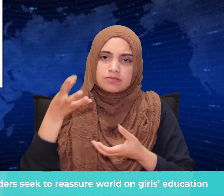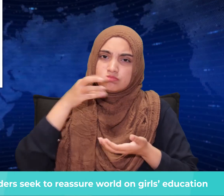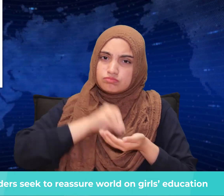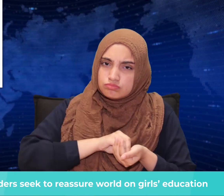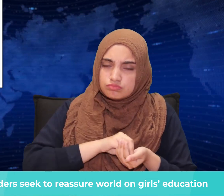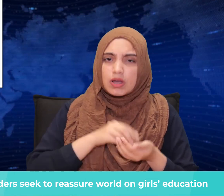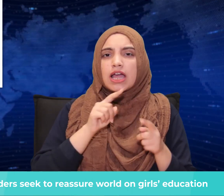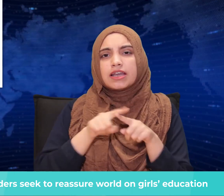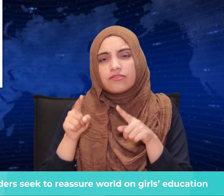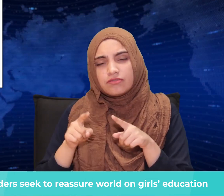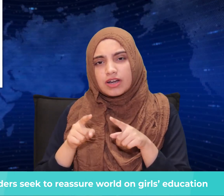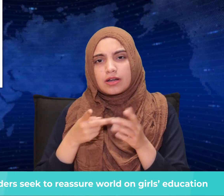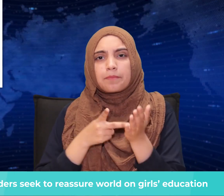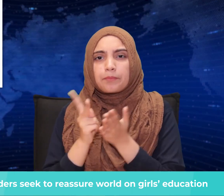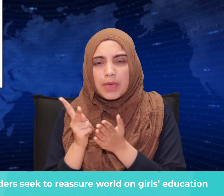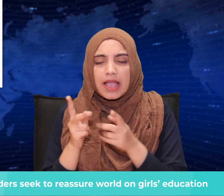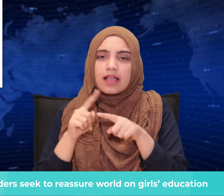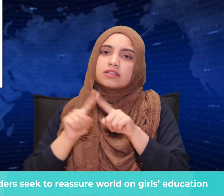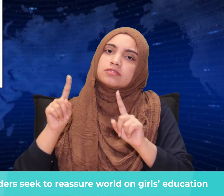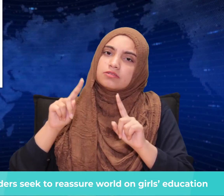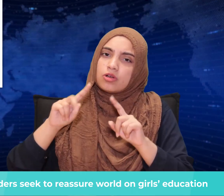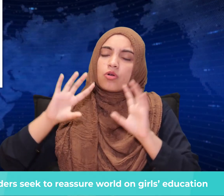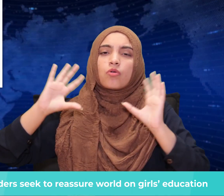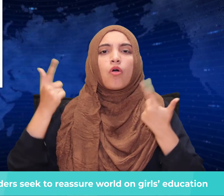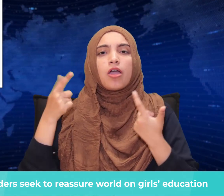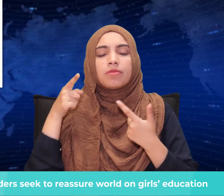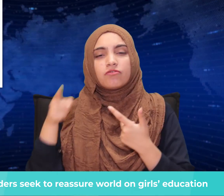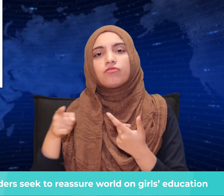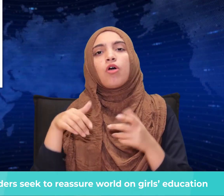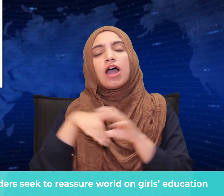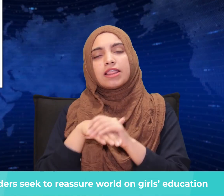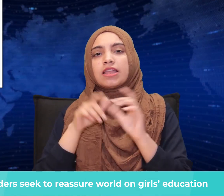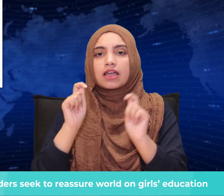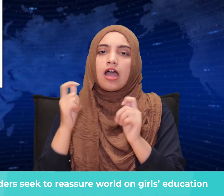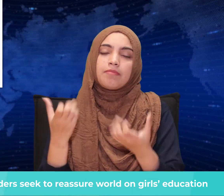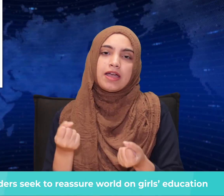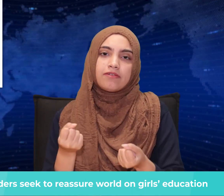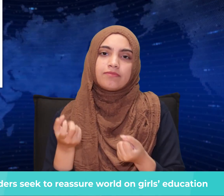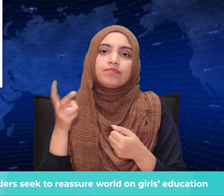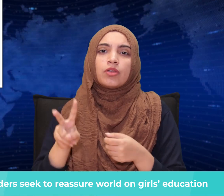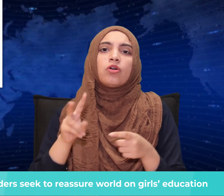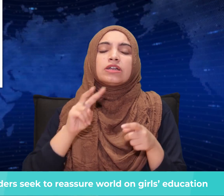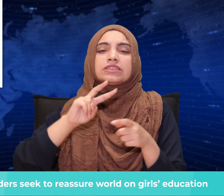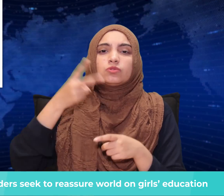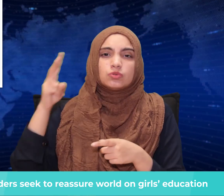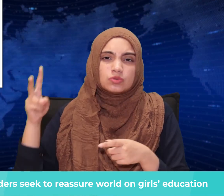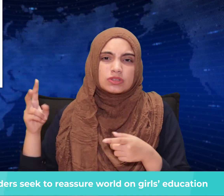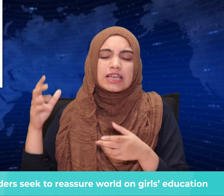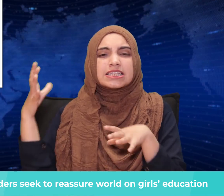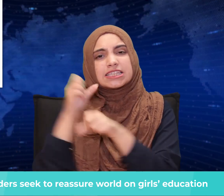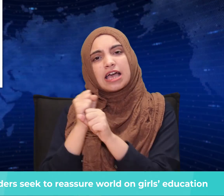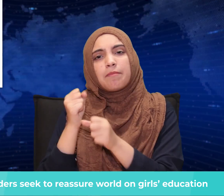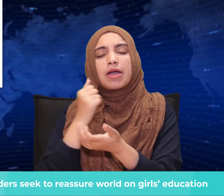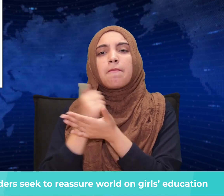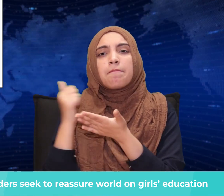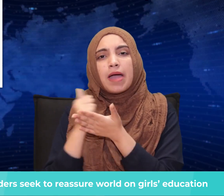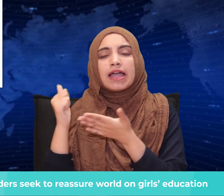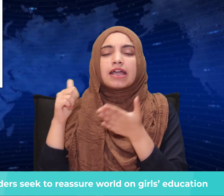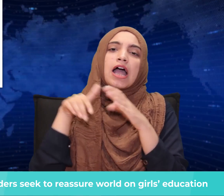resumed operations nationwide, while Bank Azizi, Afghan Islamic Bank, Kabul Bank, and Afghan